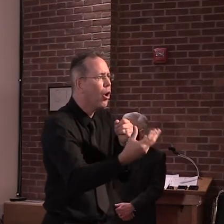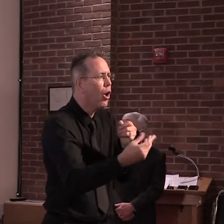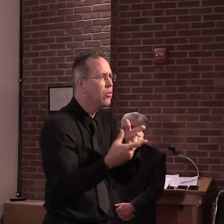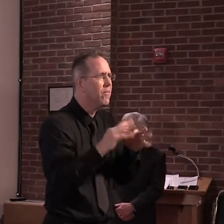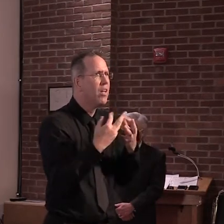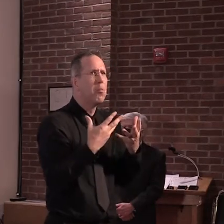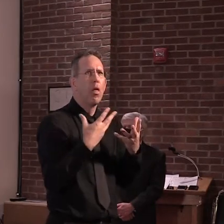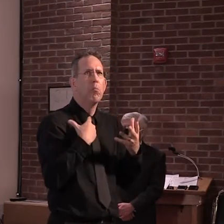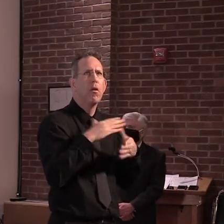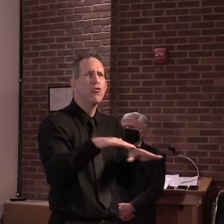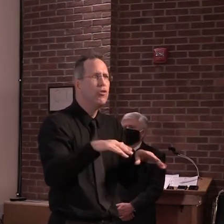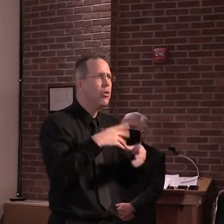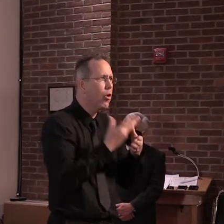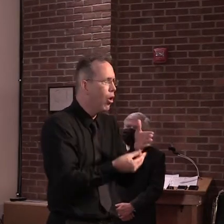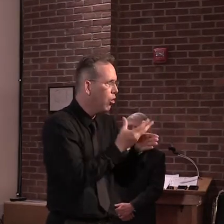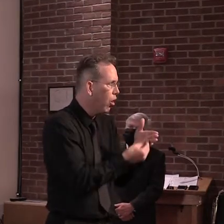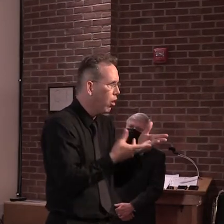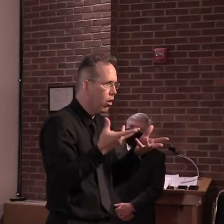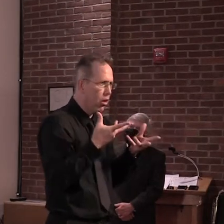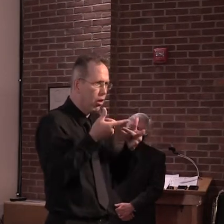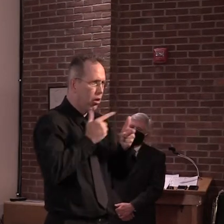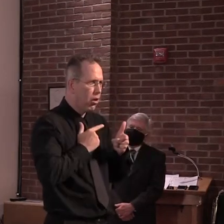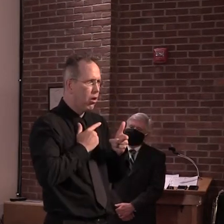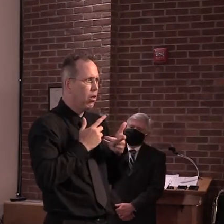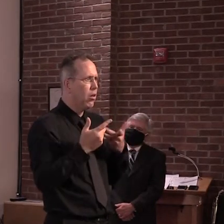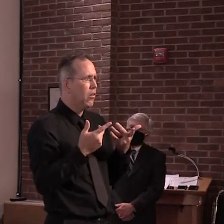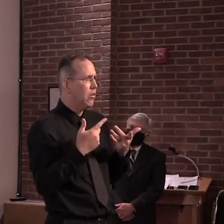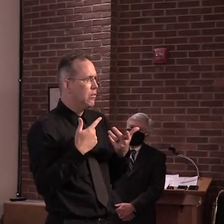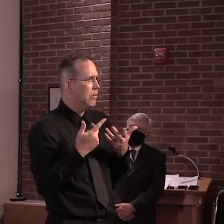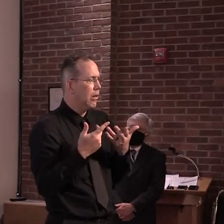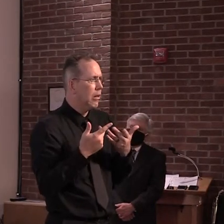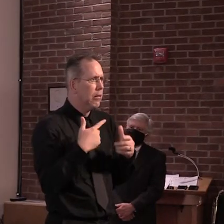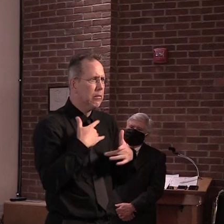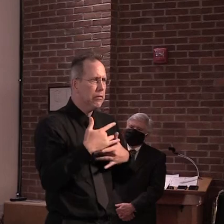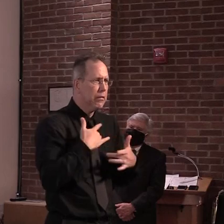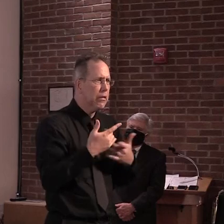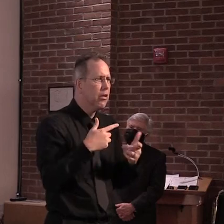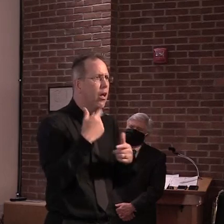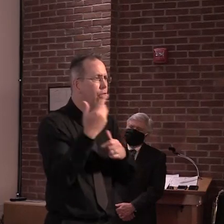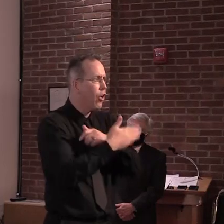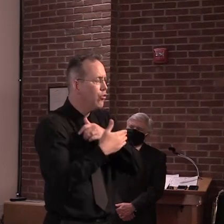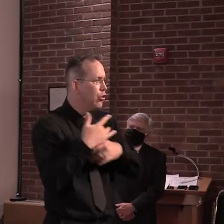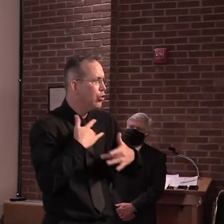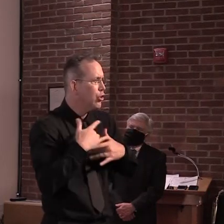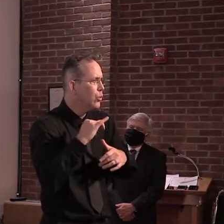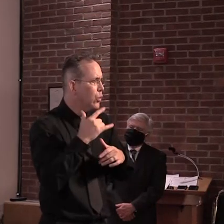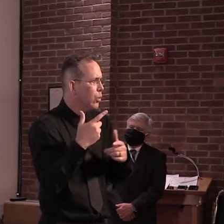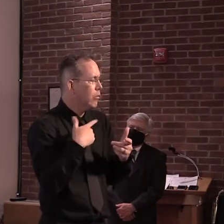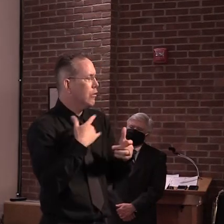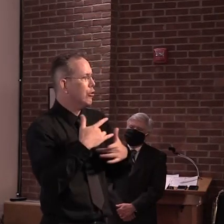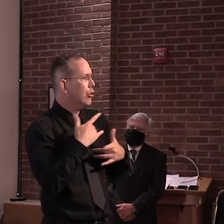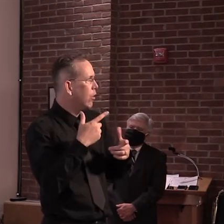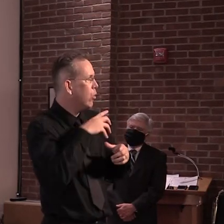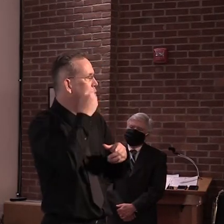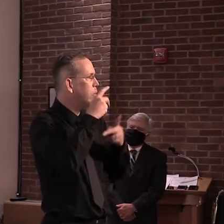it in the United States right now. Okay, and a quick one for the governor, if I may.